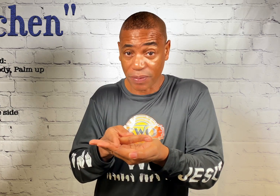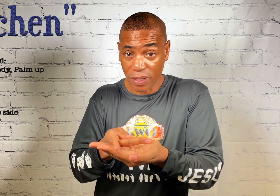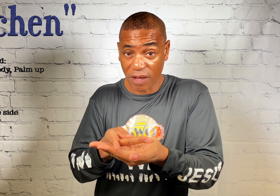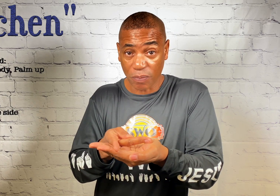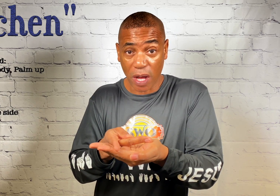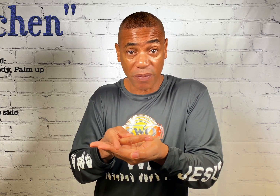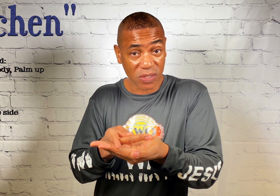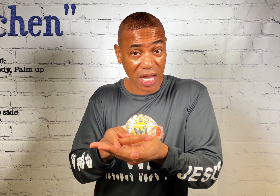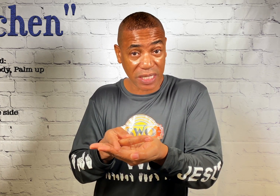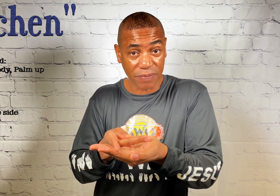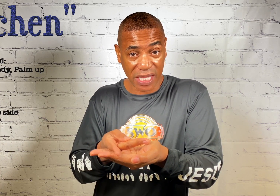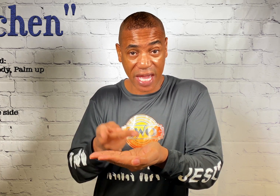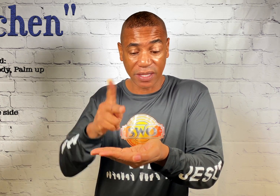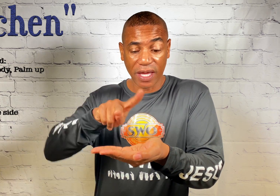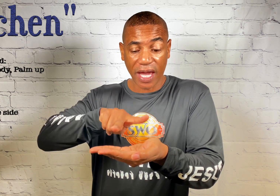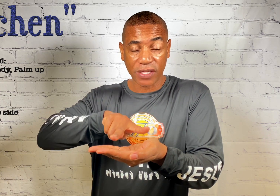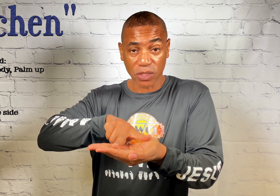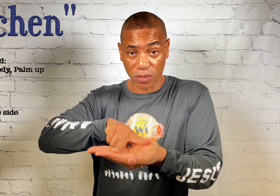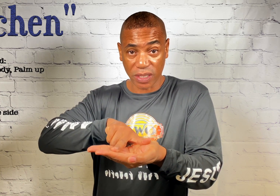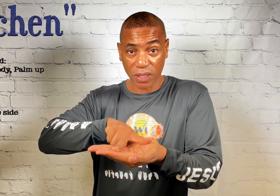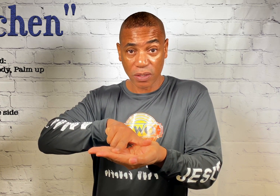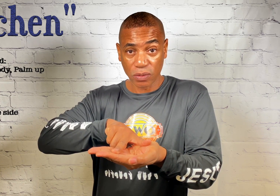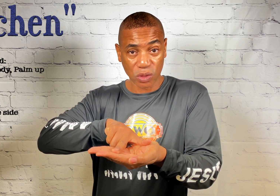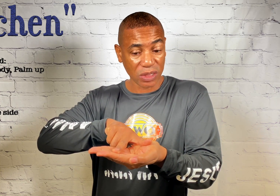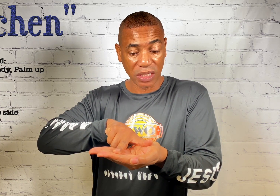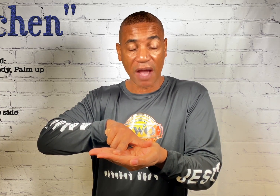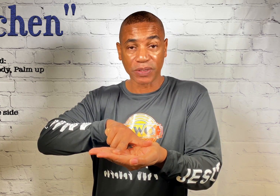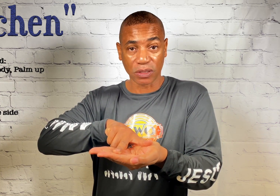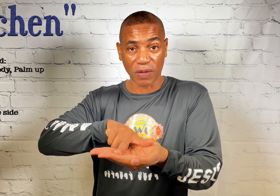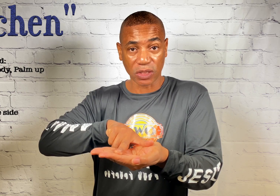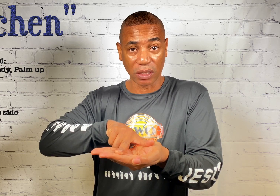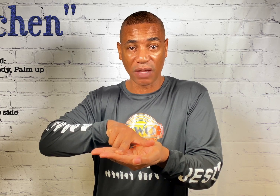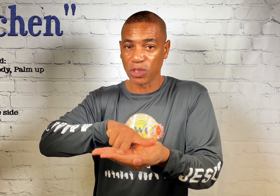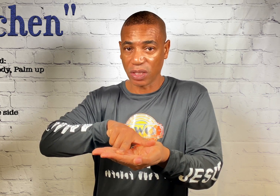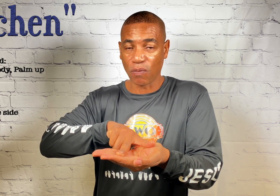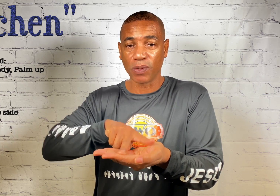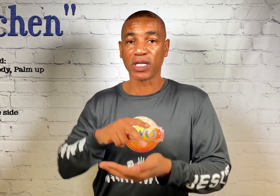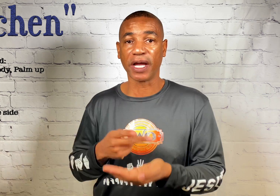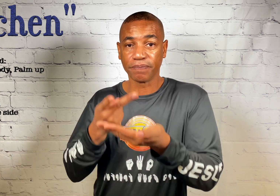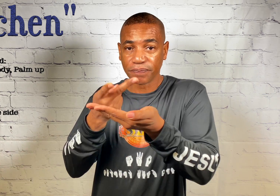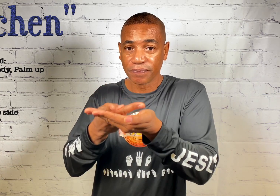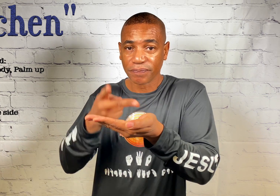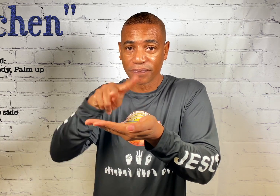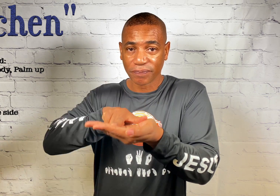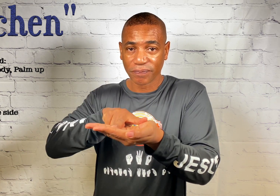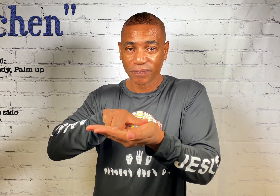of the palm of the non-dominant hand and turn it just in the opposite direction. Let me show you that one more time.